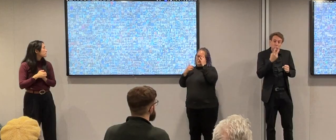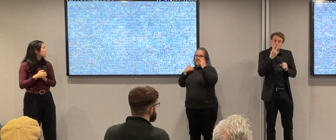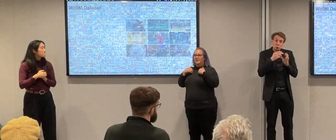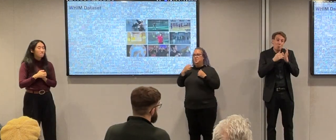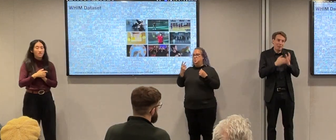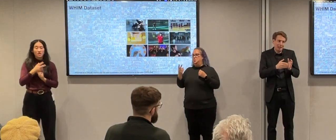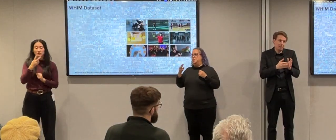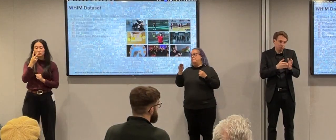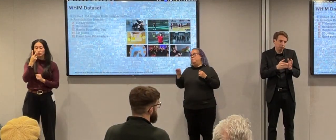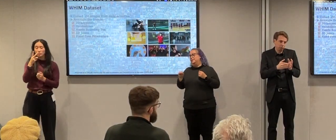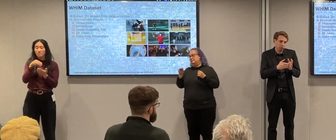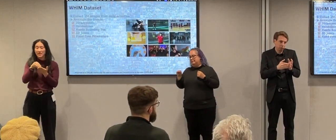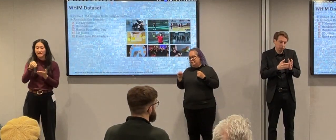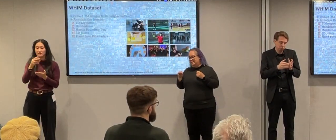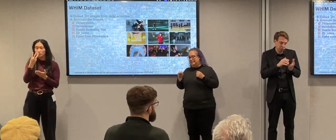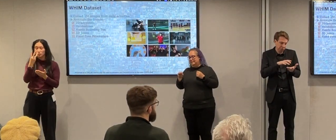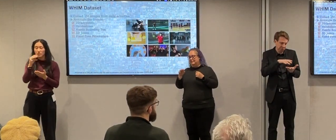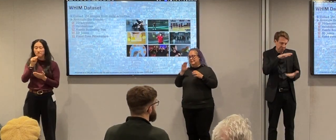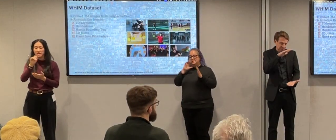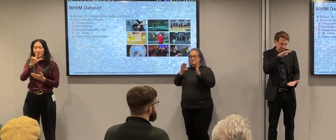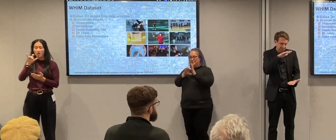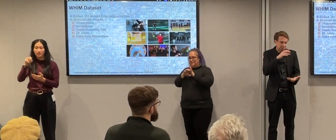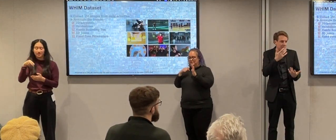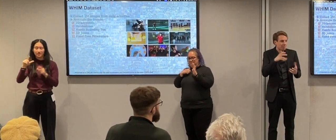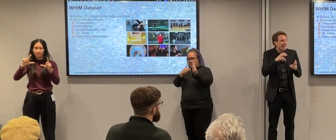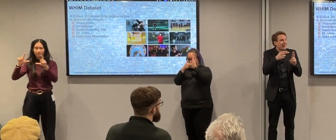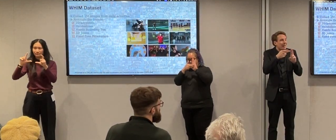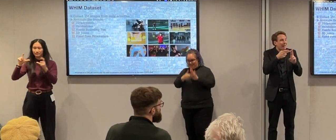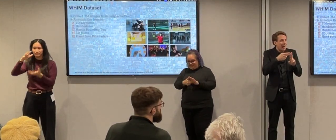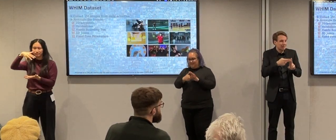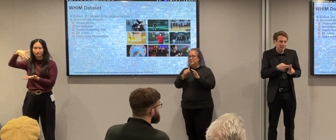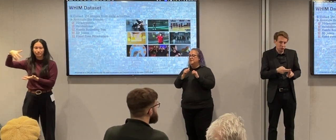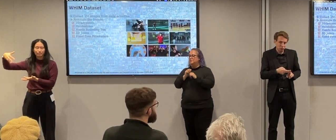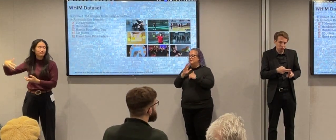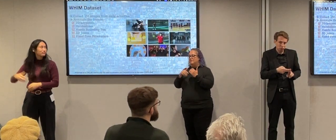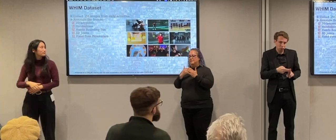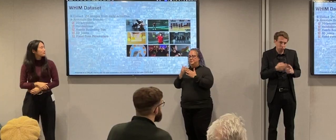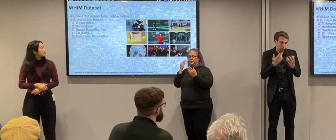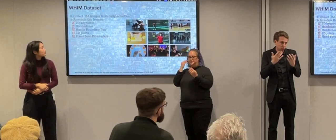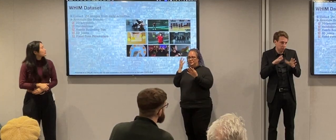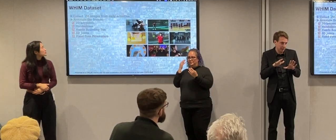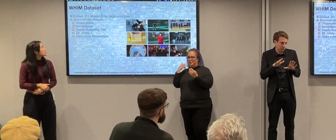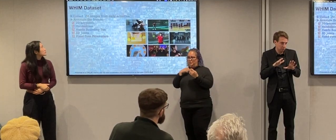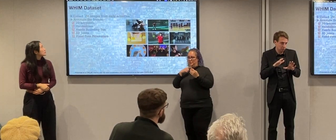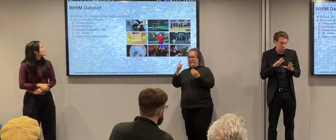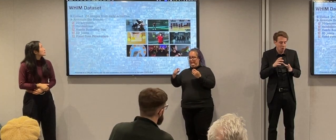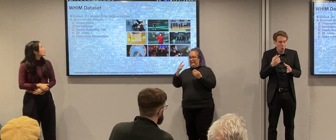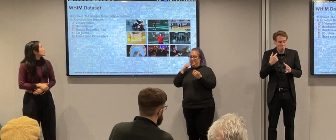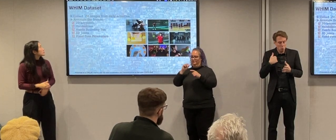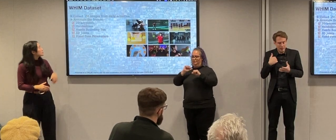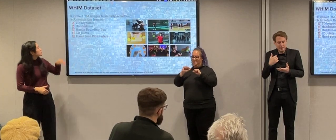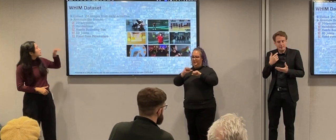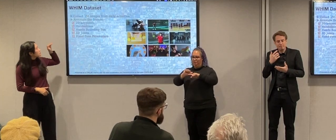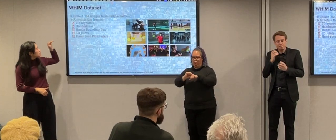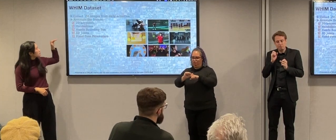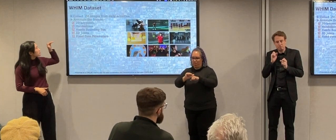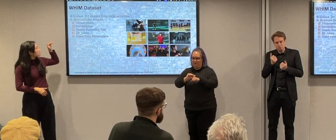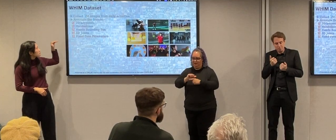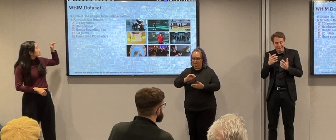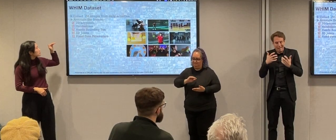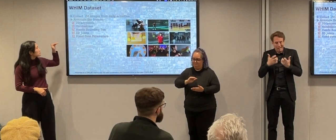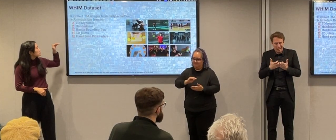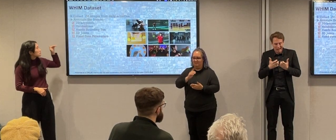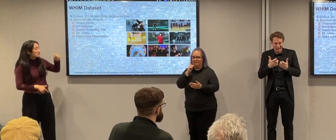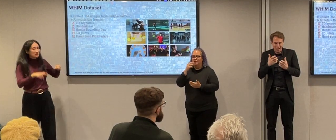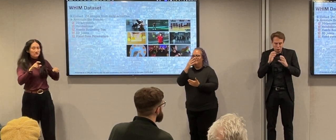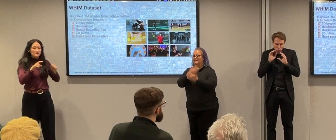images, that we annotated with all of the information that we actually needed to train a hand detection